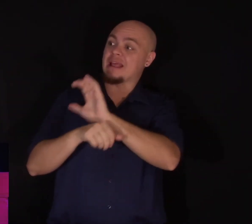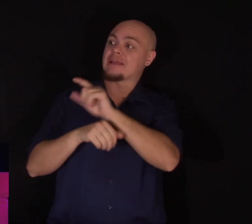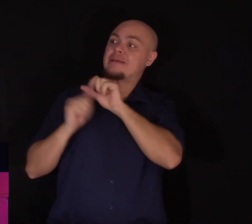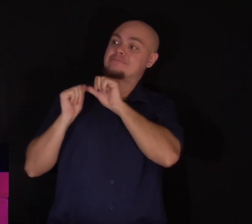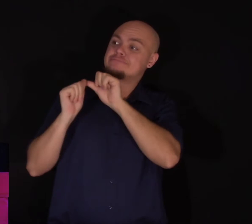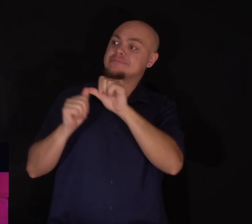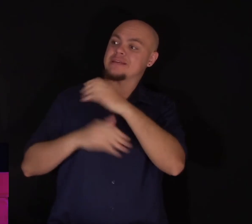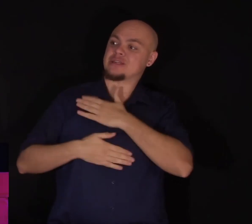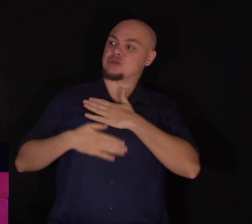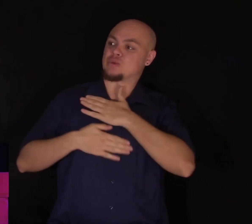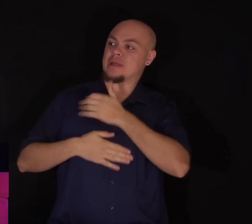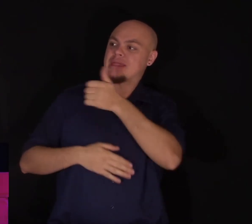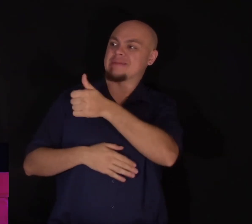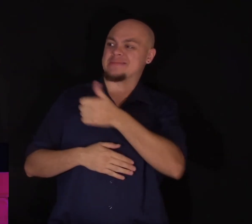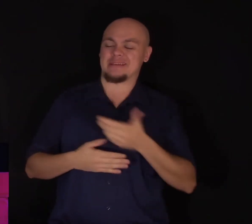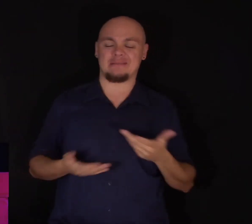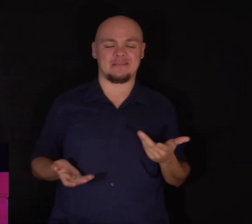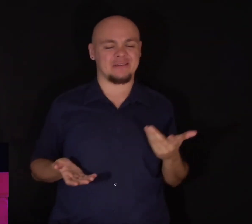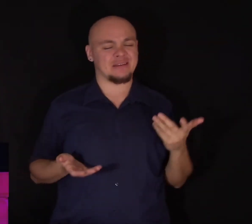time.